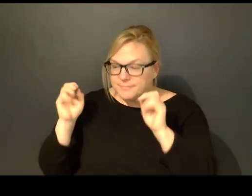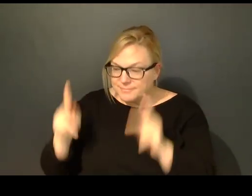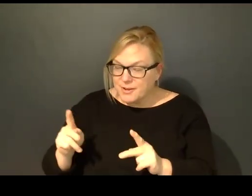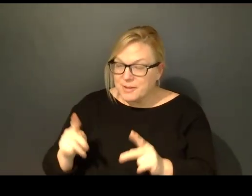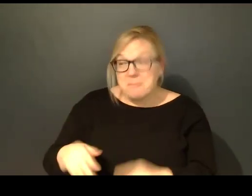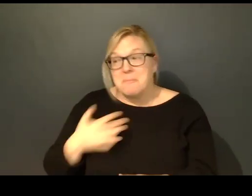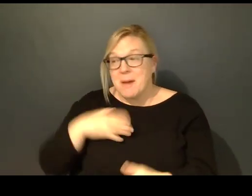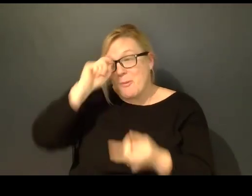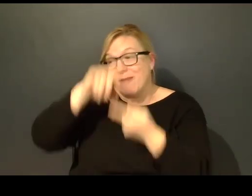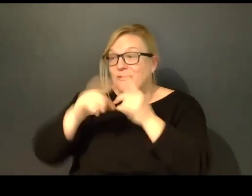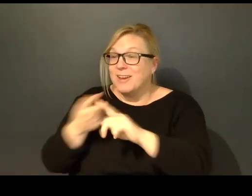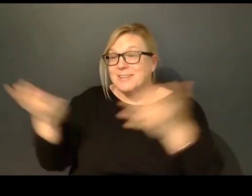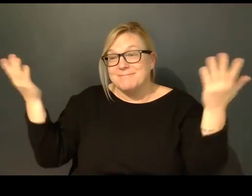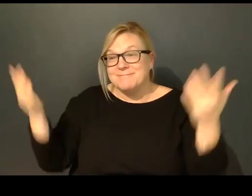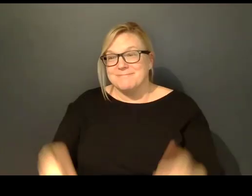boyfriend.